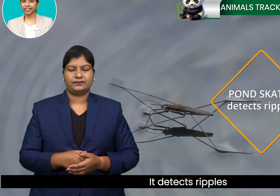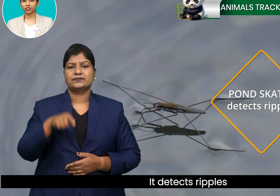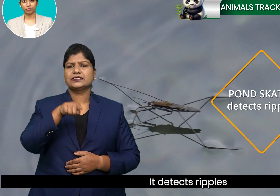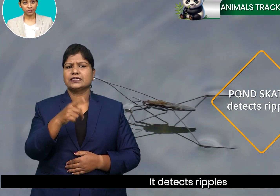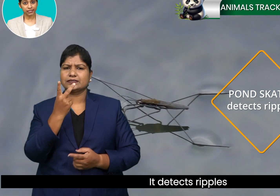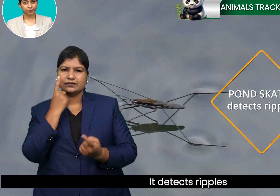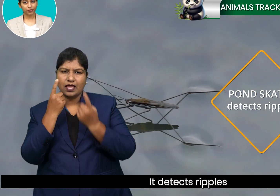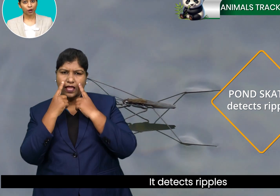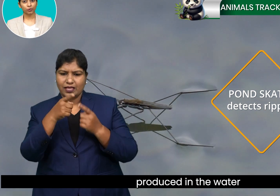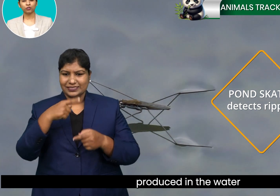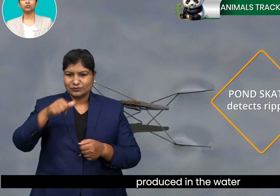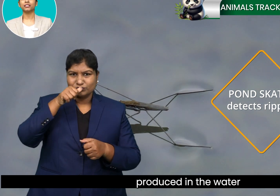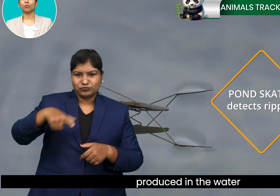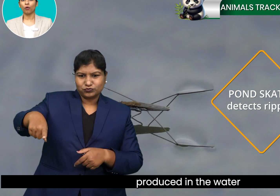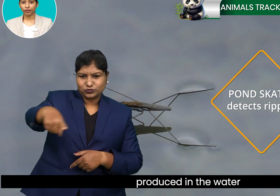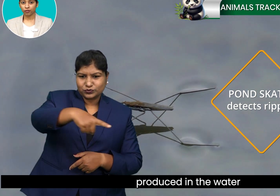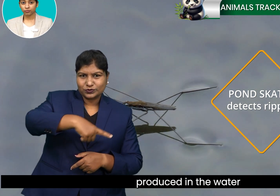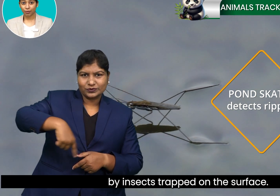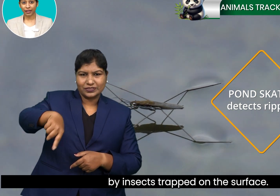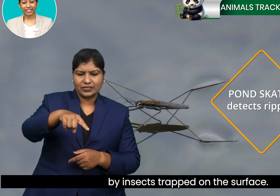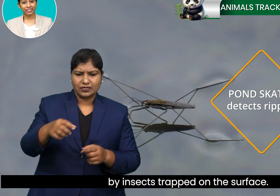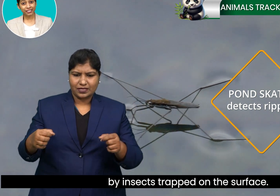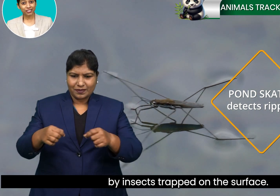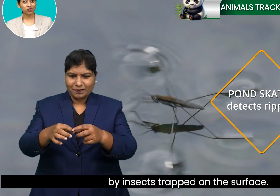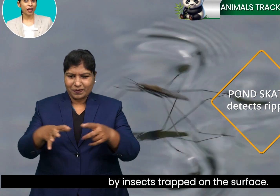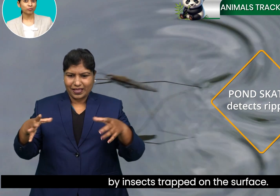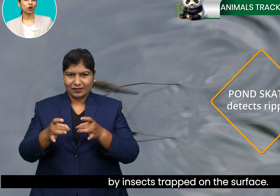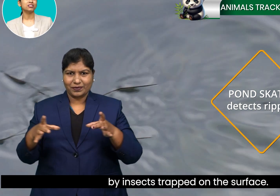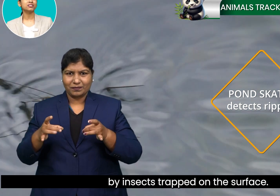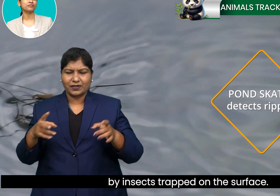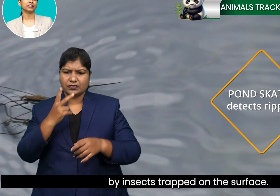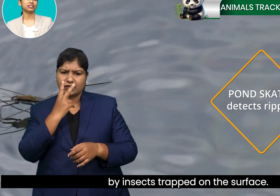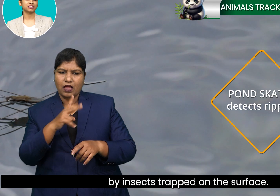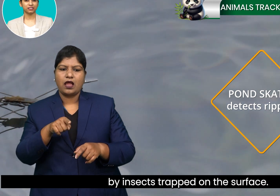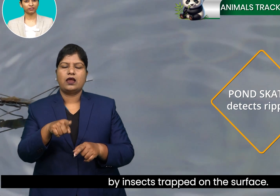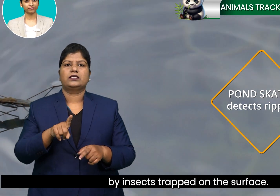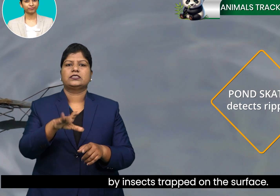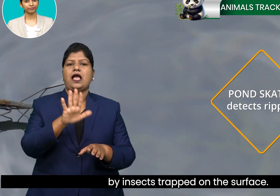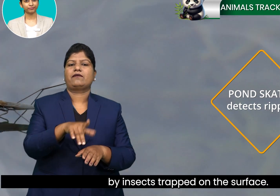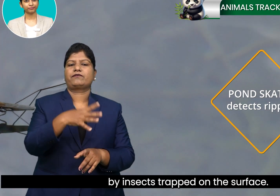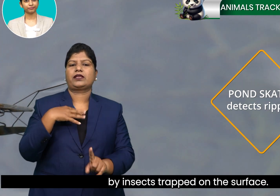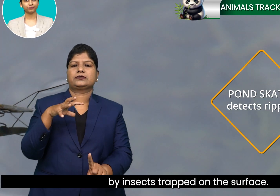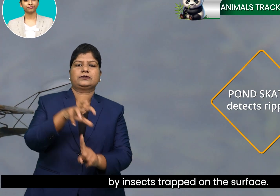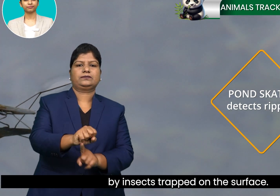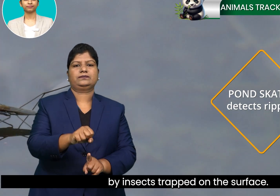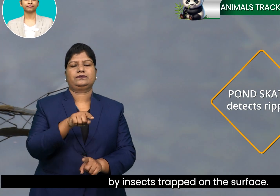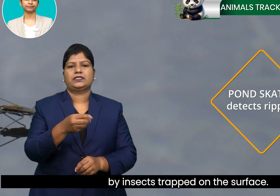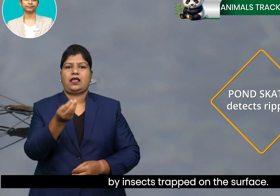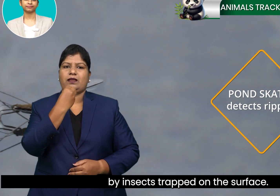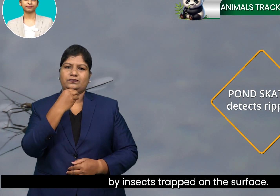It detects ripples produced in the water by insects trapped on the surface.